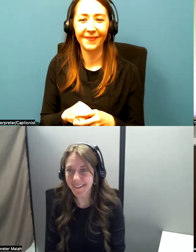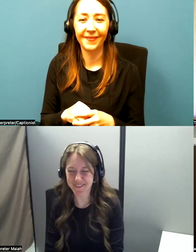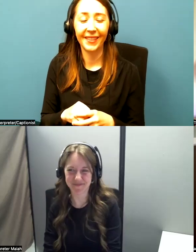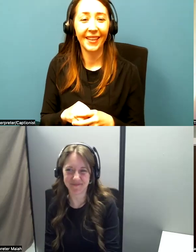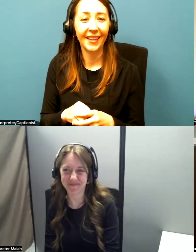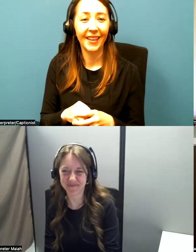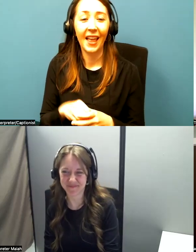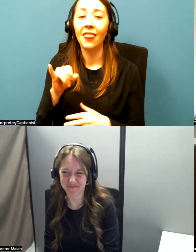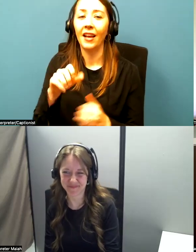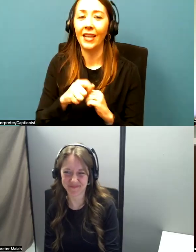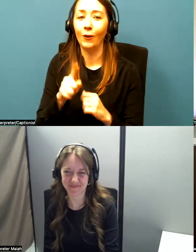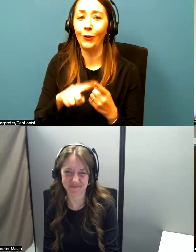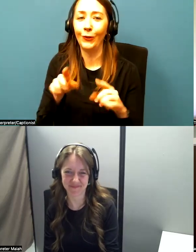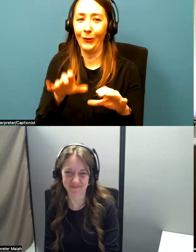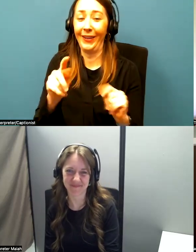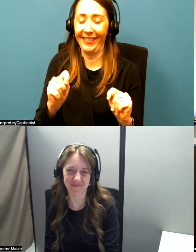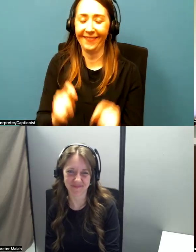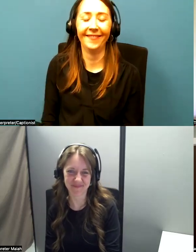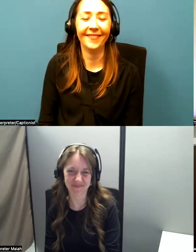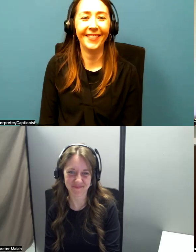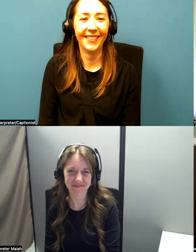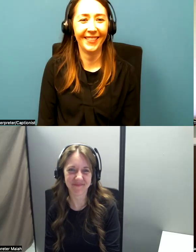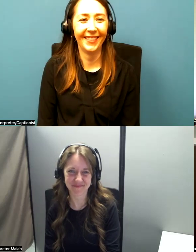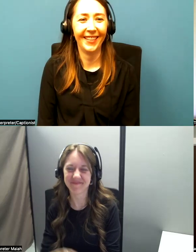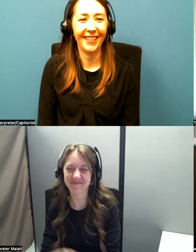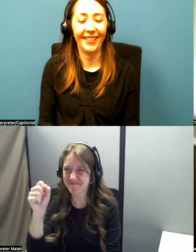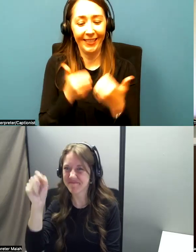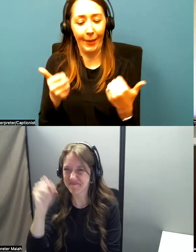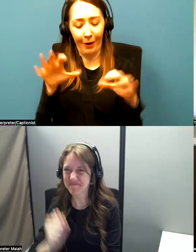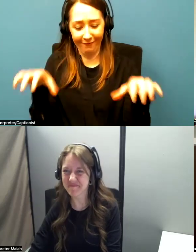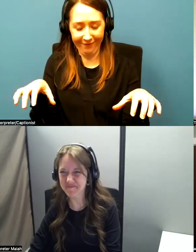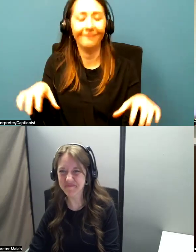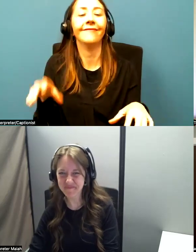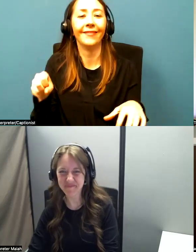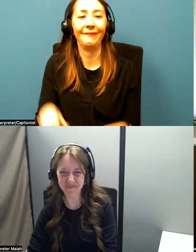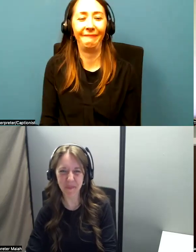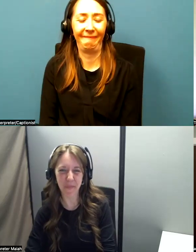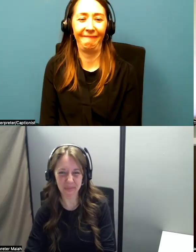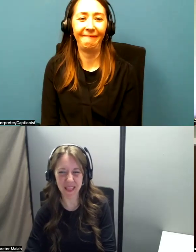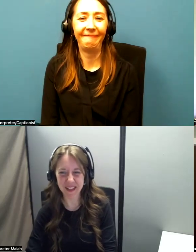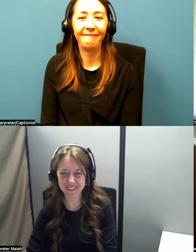That's the way to do it. Yep, yep.